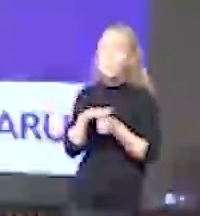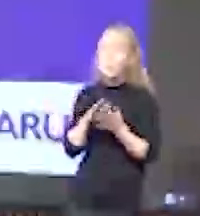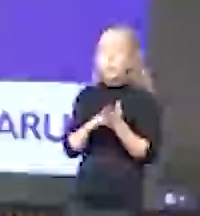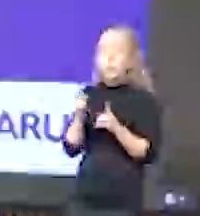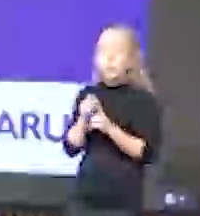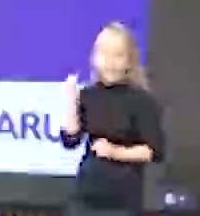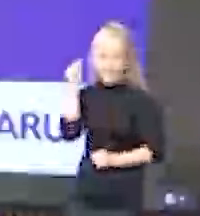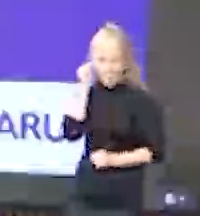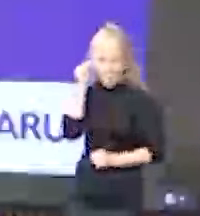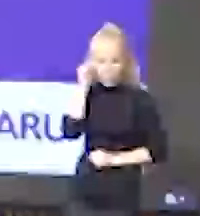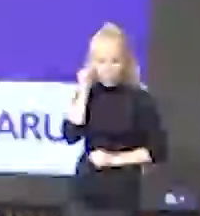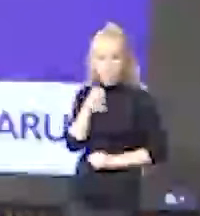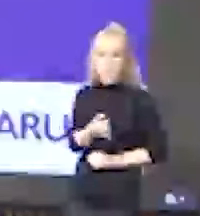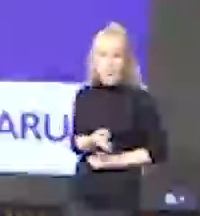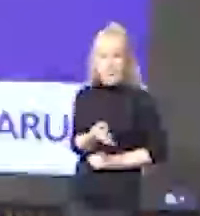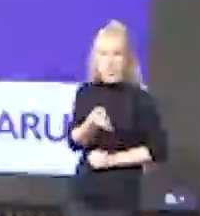it.